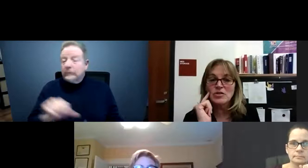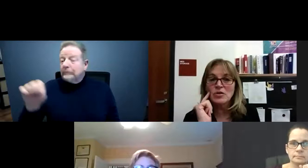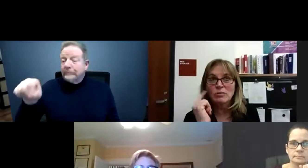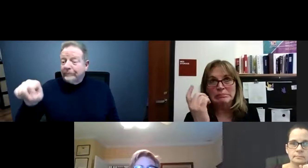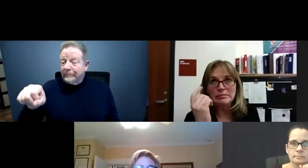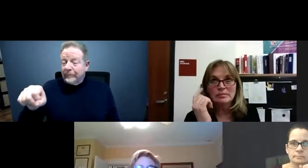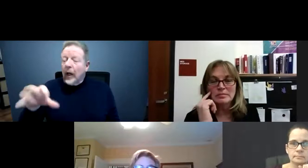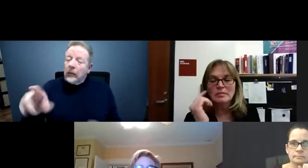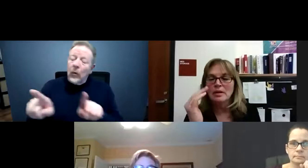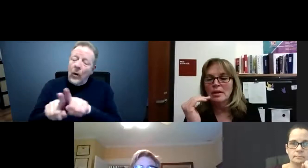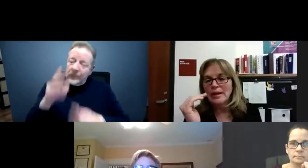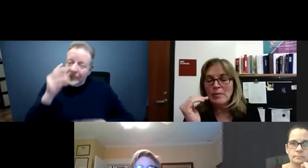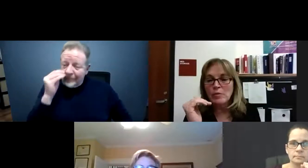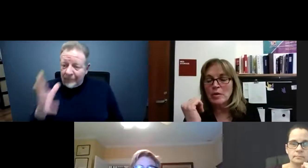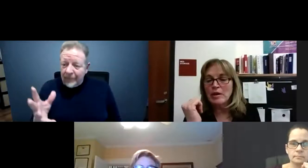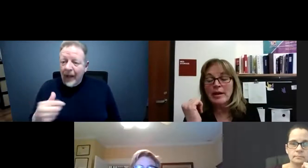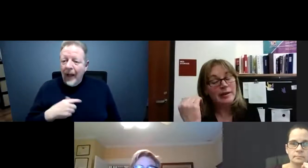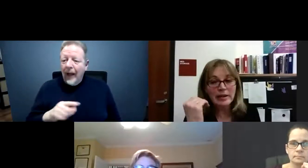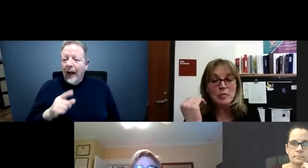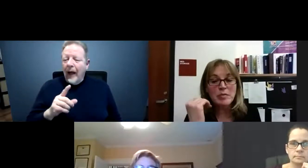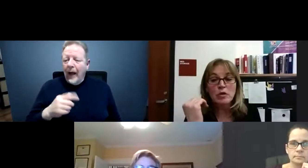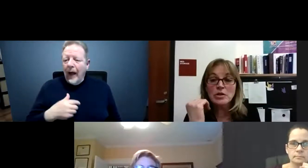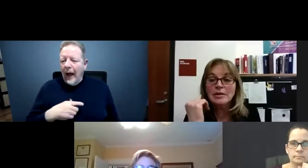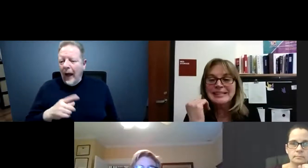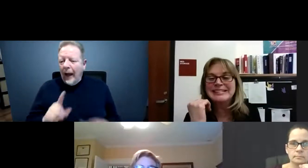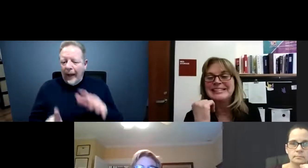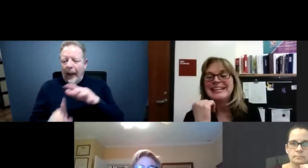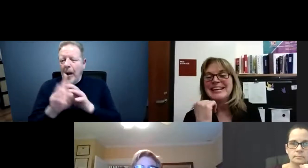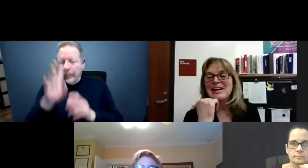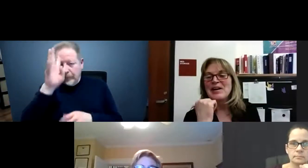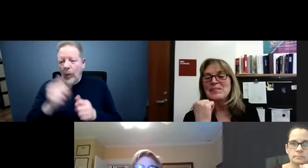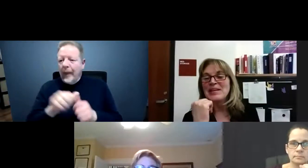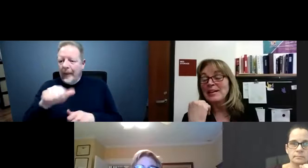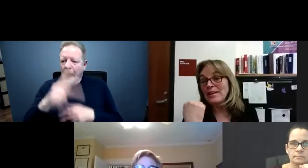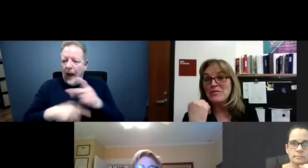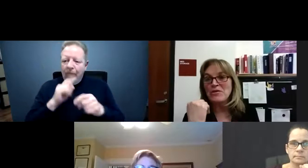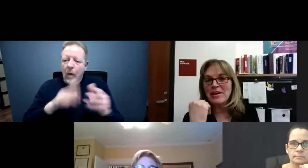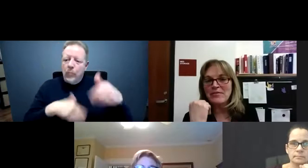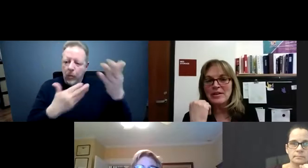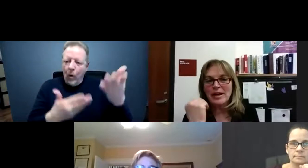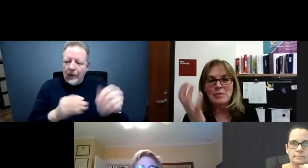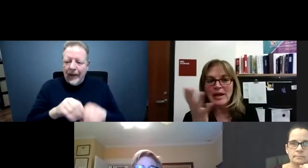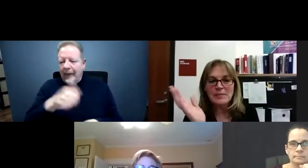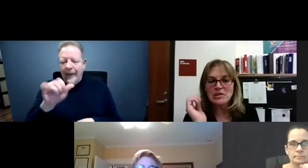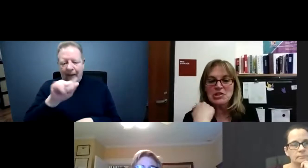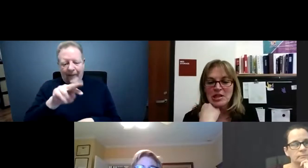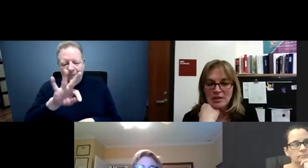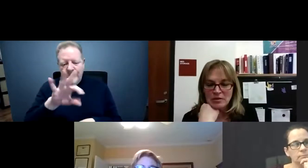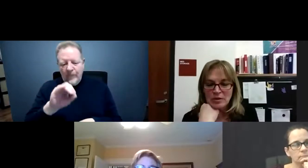also came up with a kind of like a proposal and another infographic I'd be happy to share with the